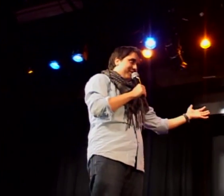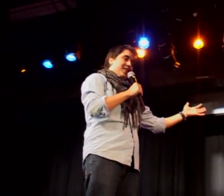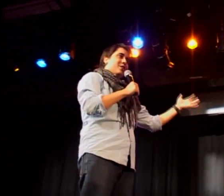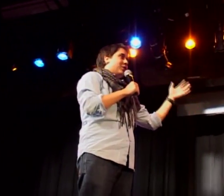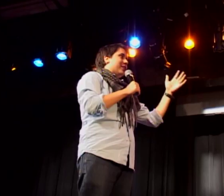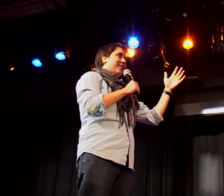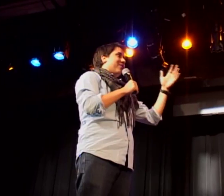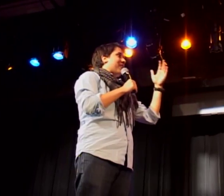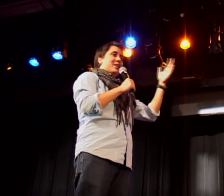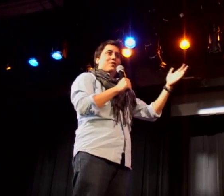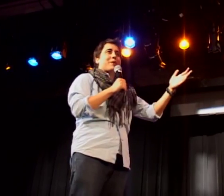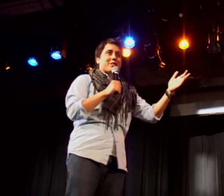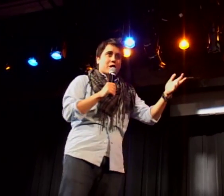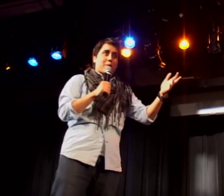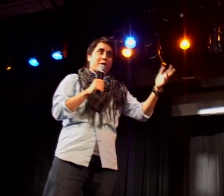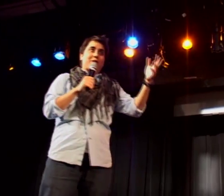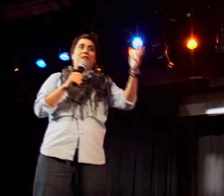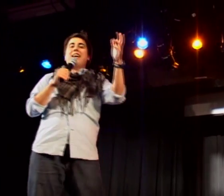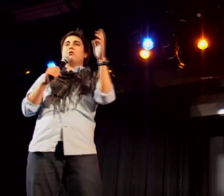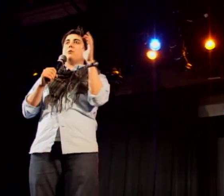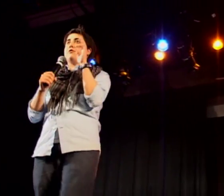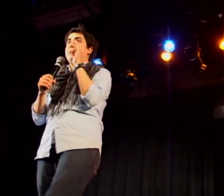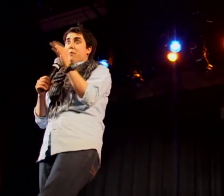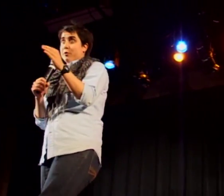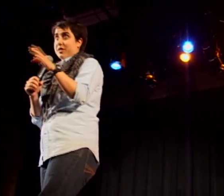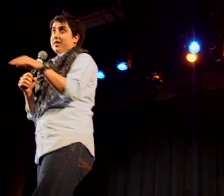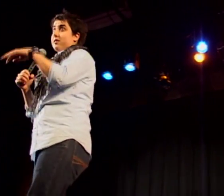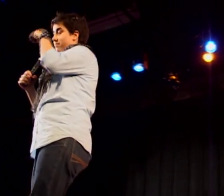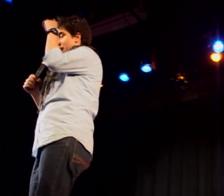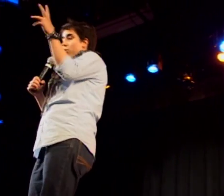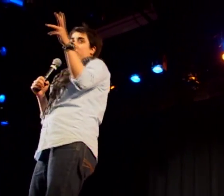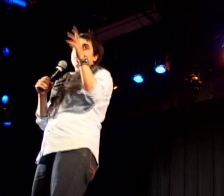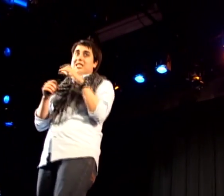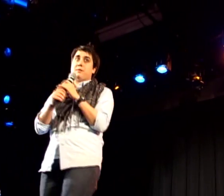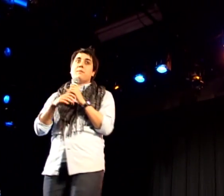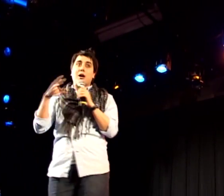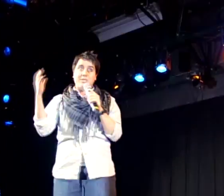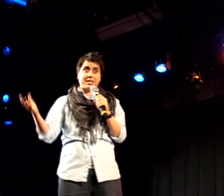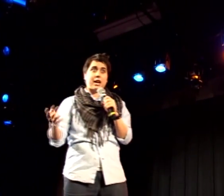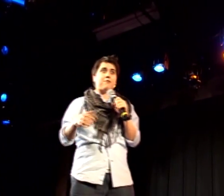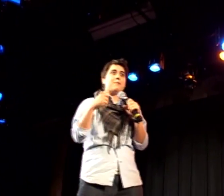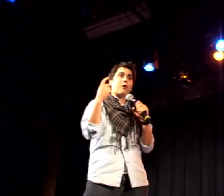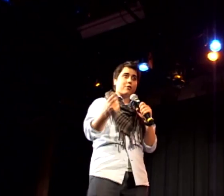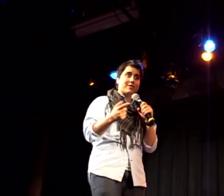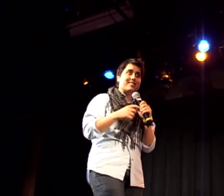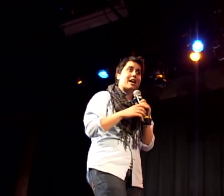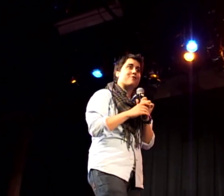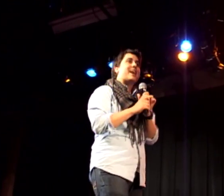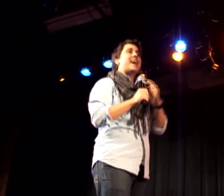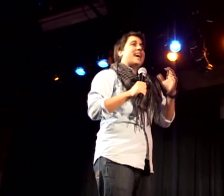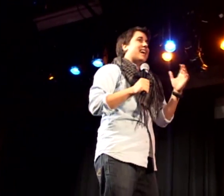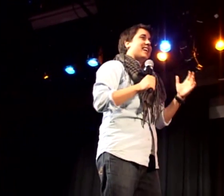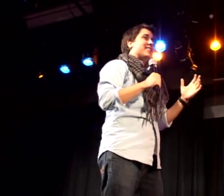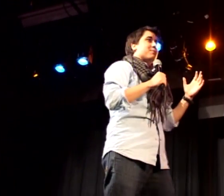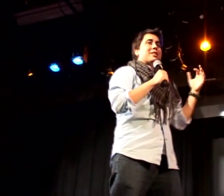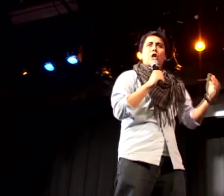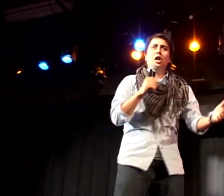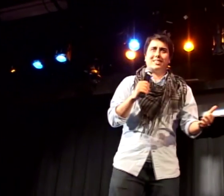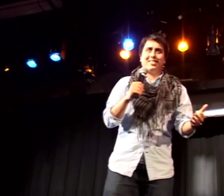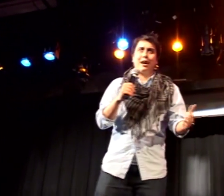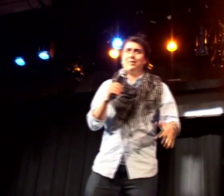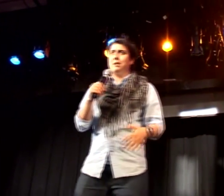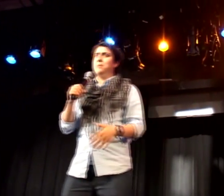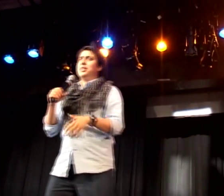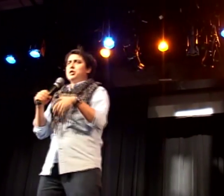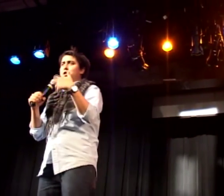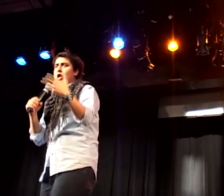way, thanks for being interpreters. If I had to interpret for my mother still, I would go crazy. My mom is deaf, my brother is deaf, and my